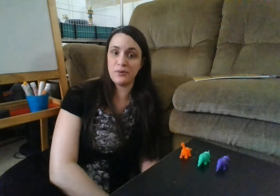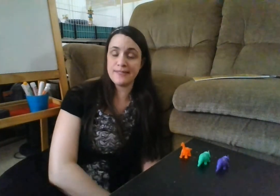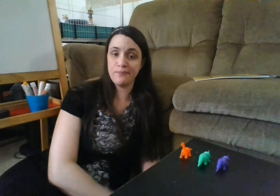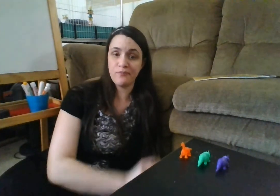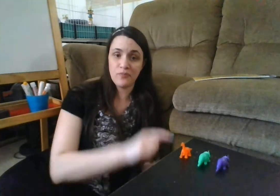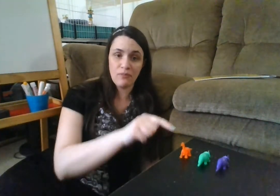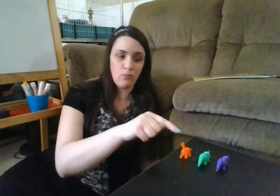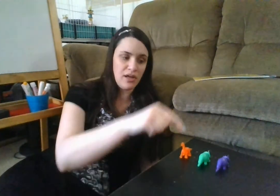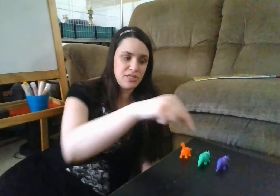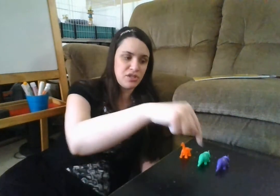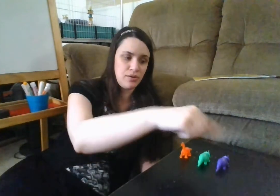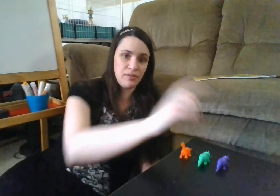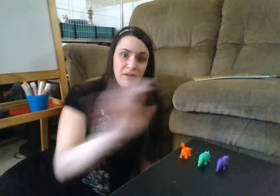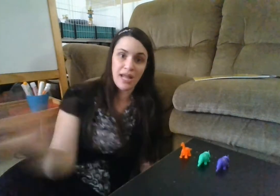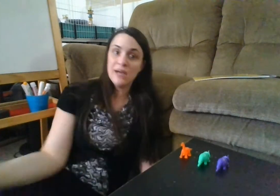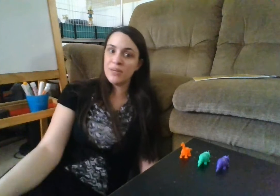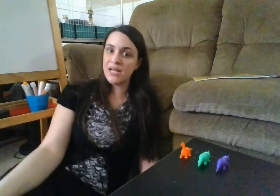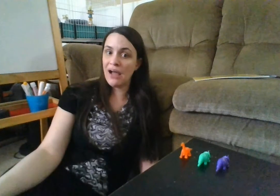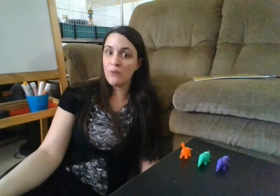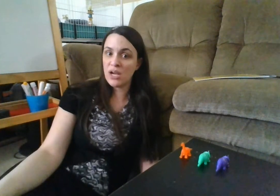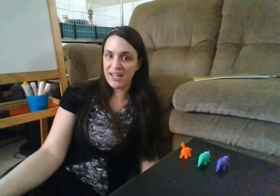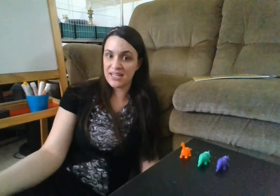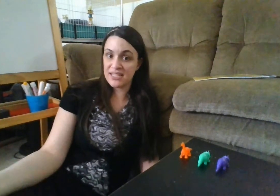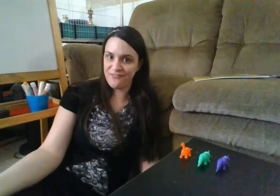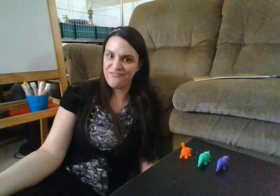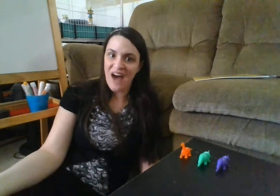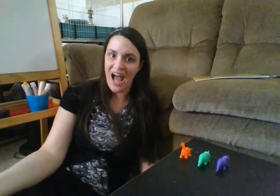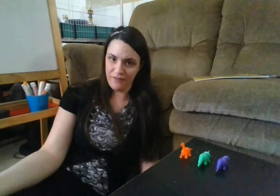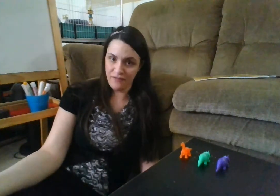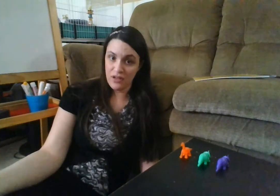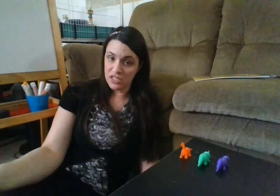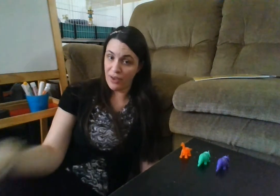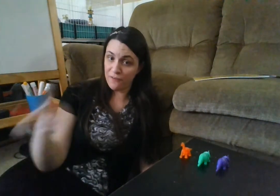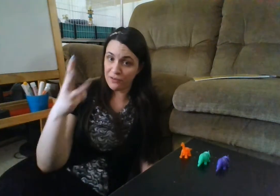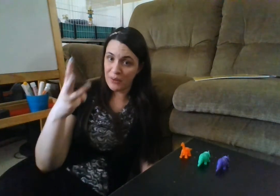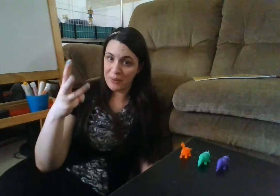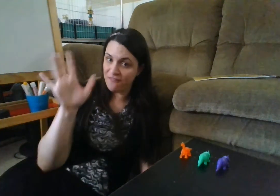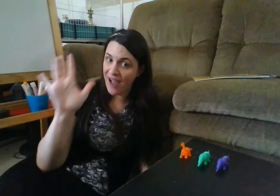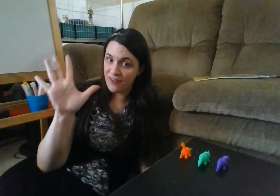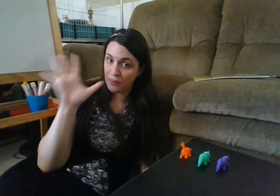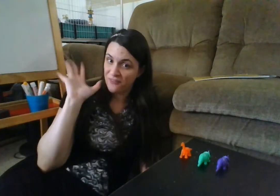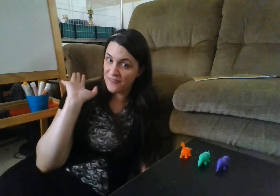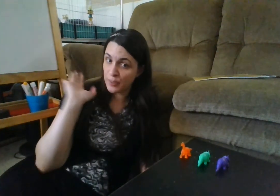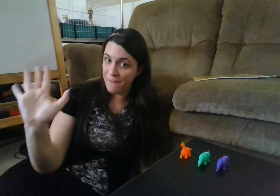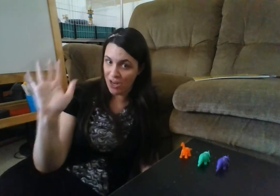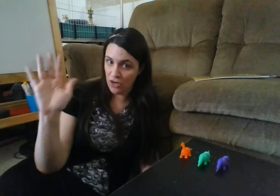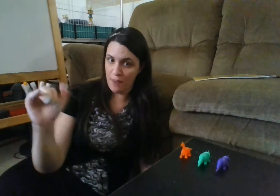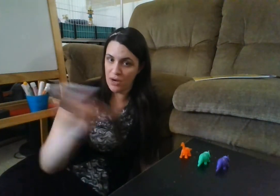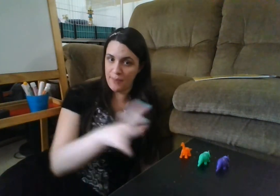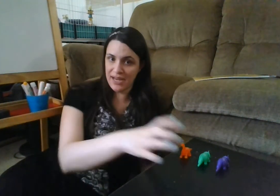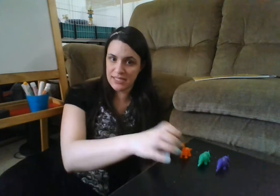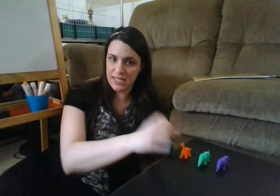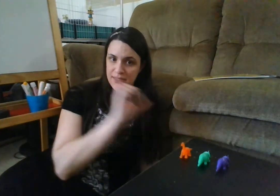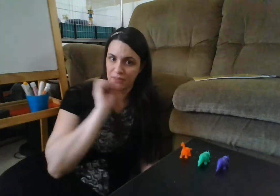dinosaurs. 1, 2, 3. But now I want to make this 5. So I have 3. I want to make 5. Remember, 5 is a bigger number. Am I going to take something